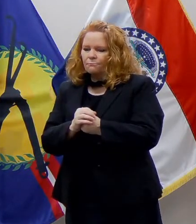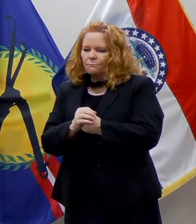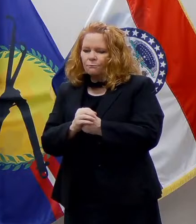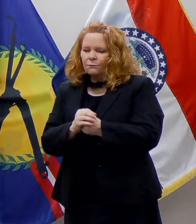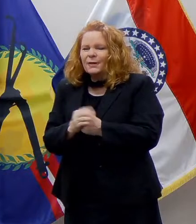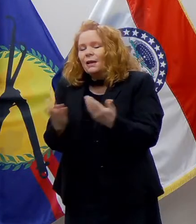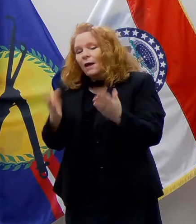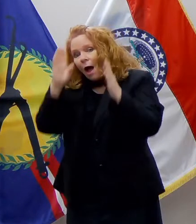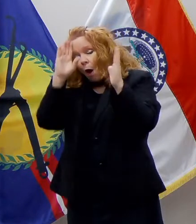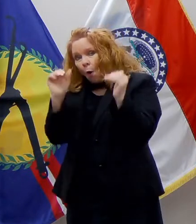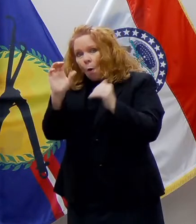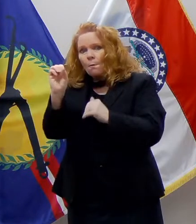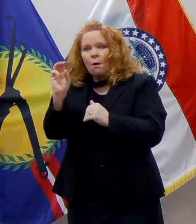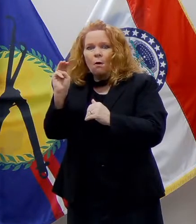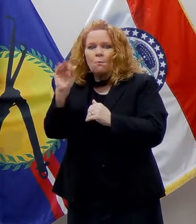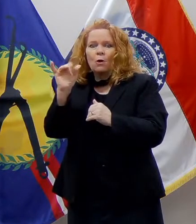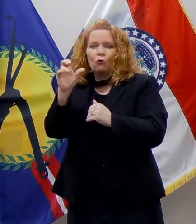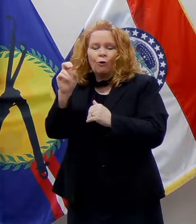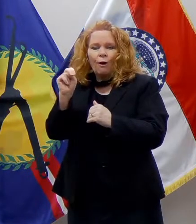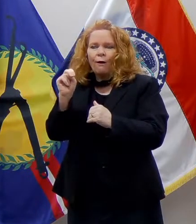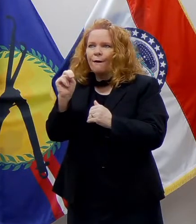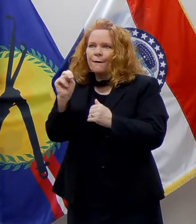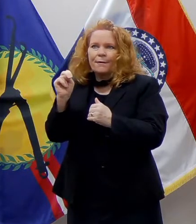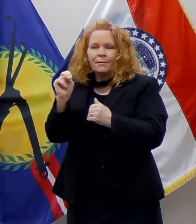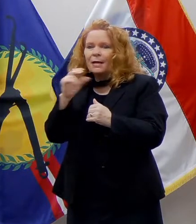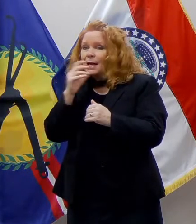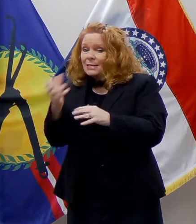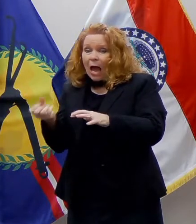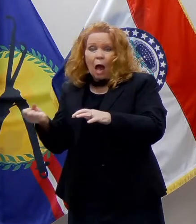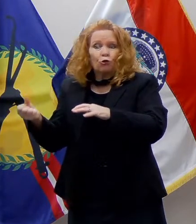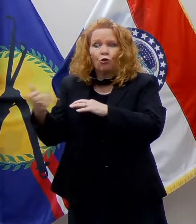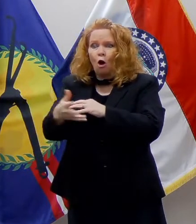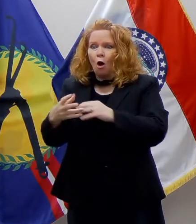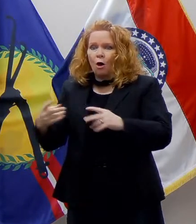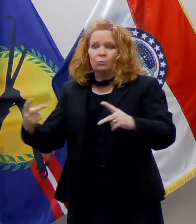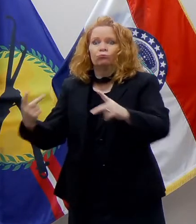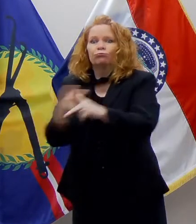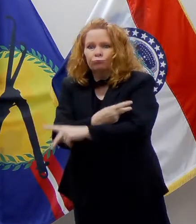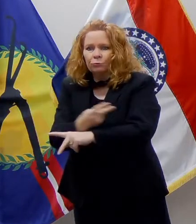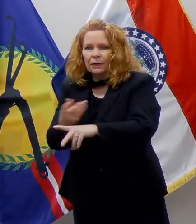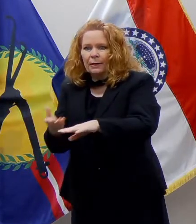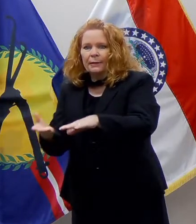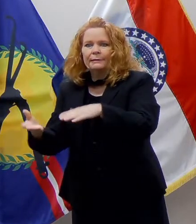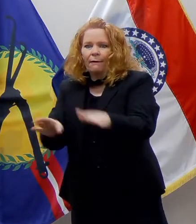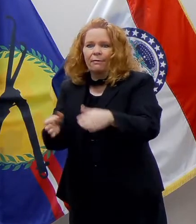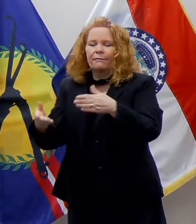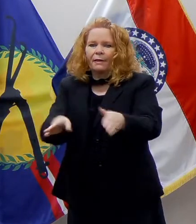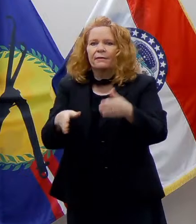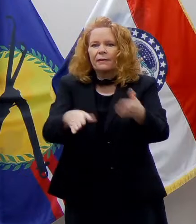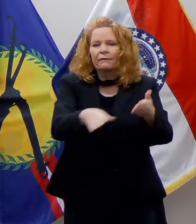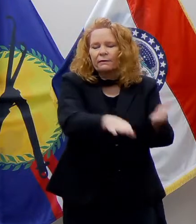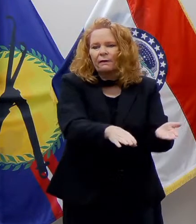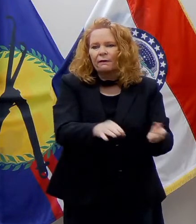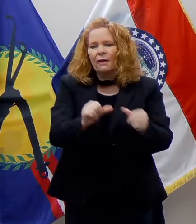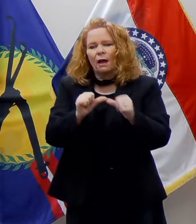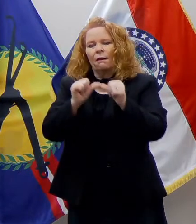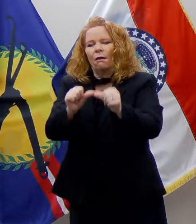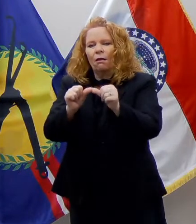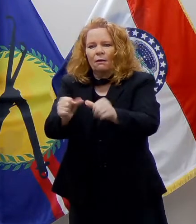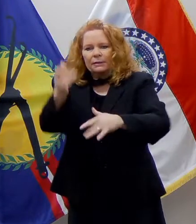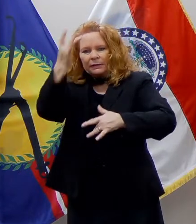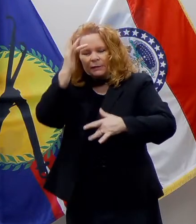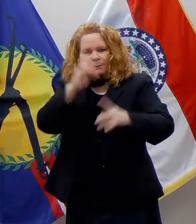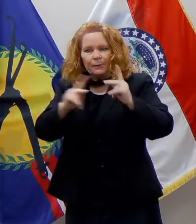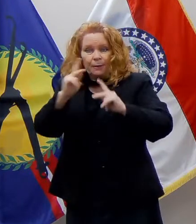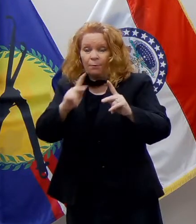that Omicron does not cause as much loss of life and long-term sickness in the community that we've seen in the